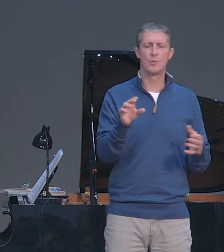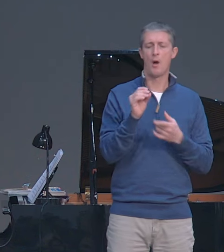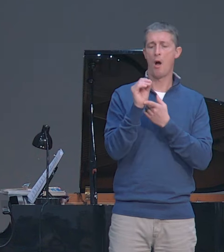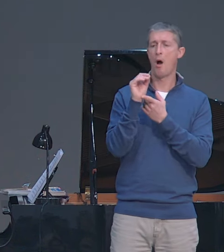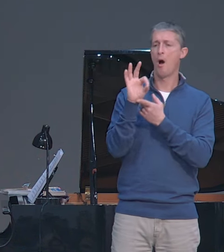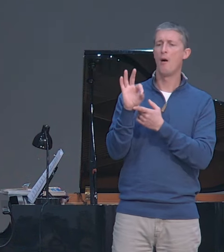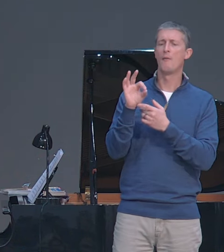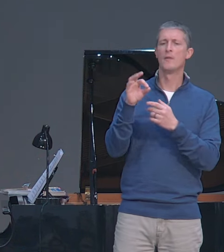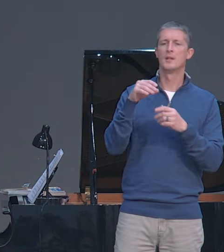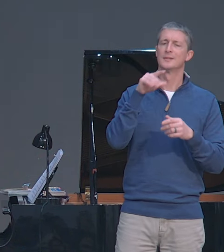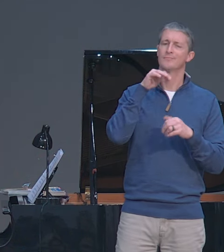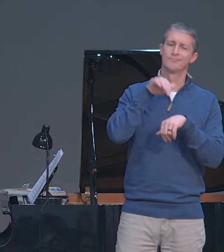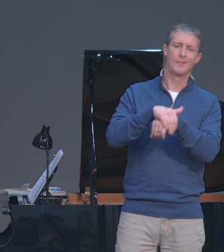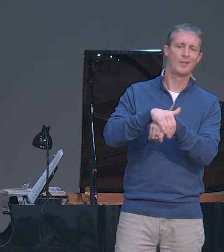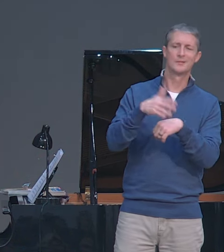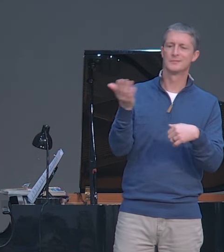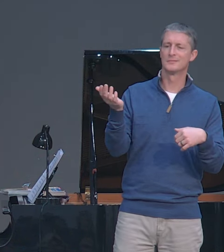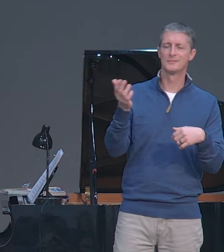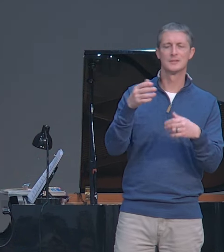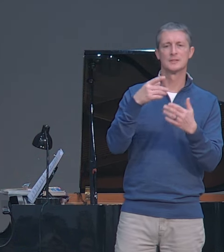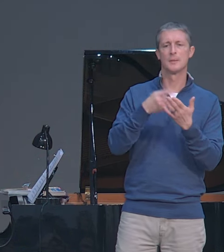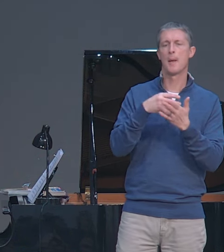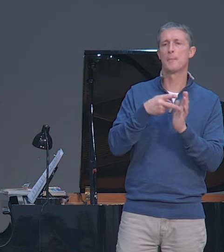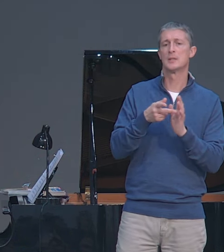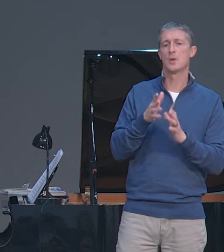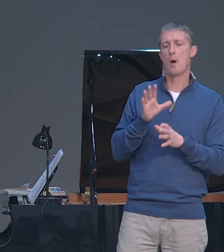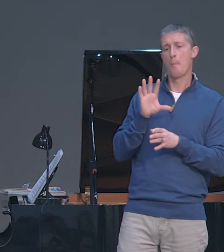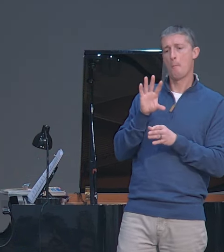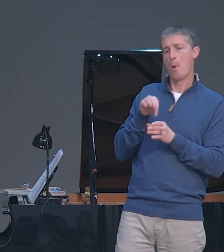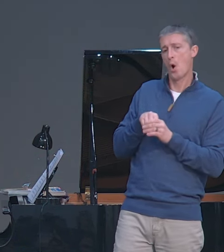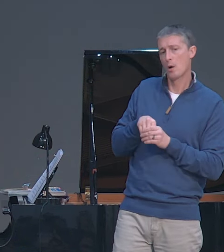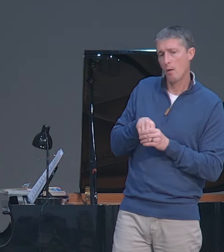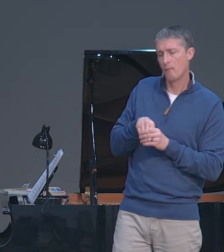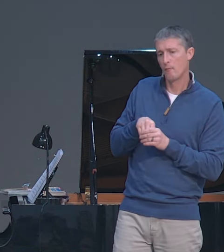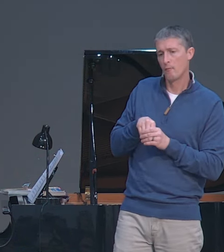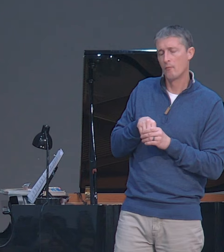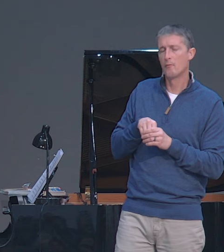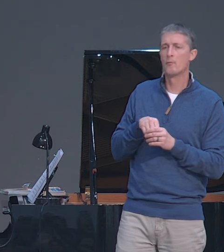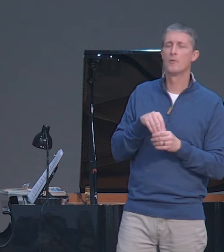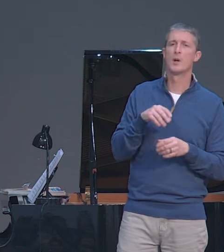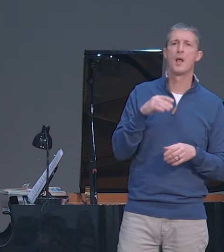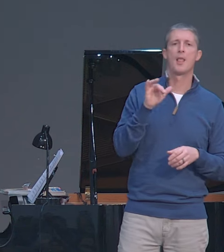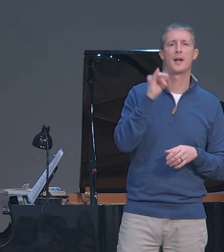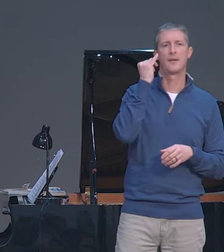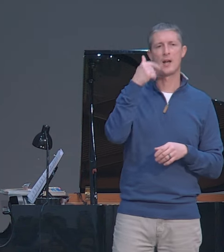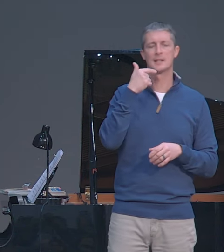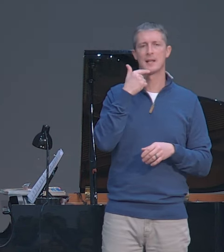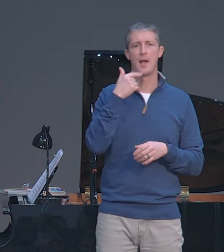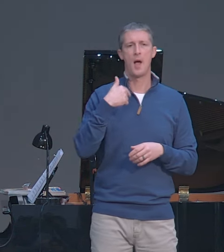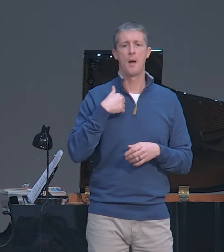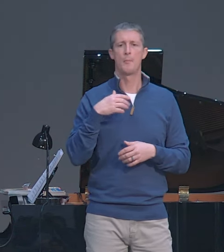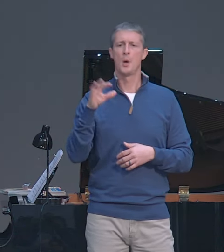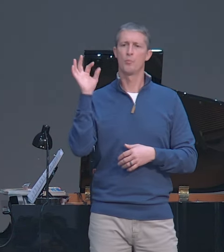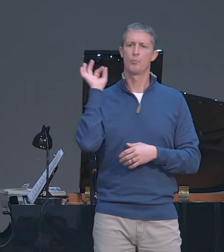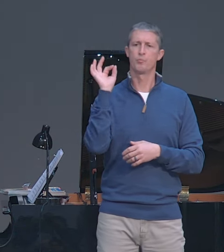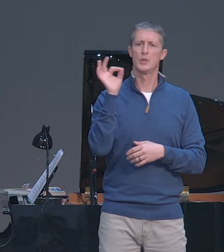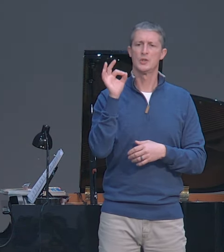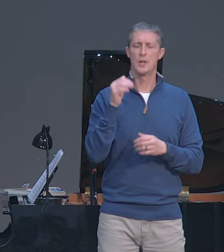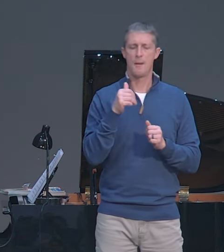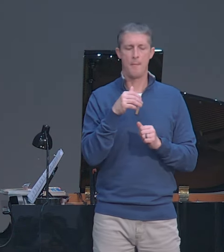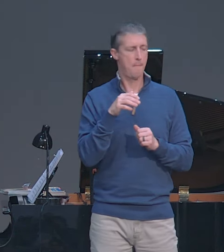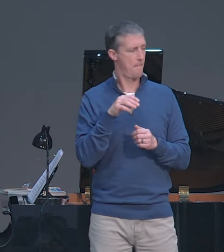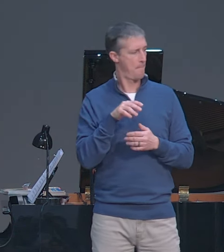mean being a part of something. For instance, if I told you I am preaching behind a pulpit of